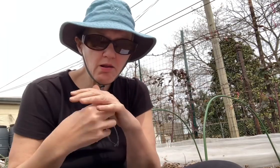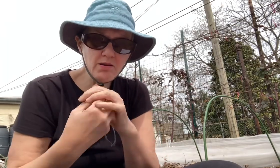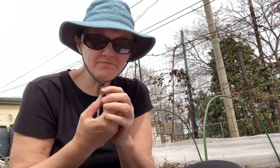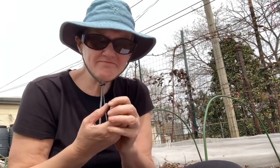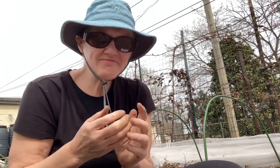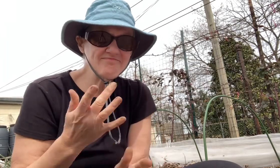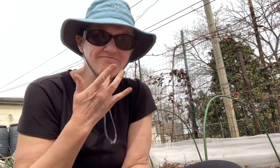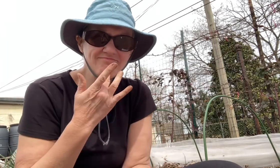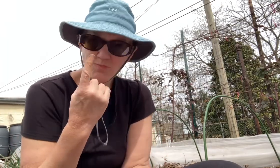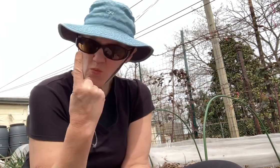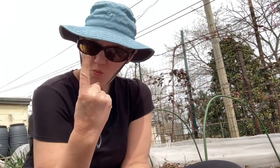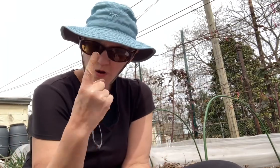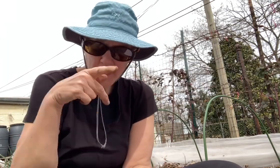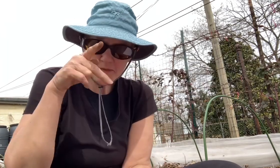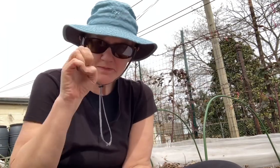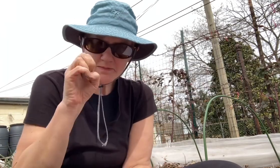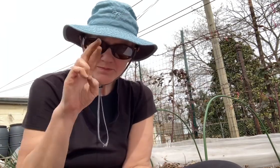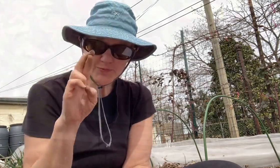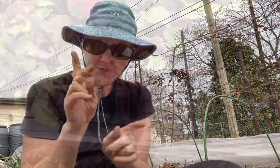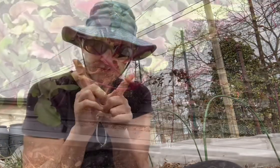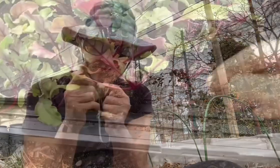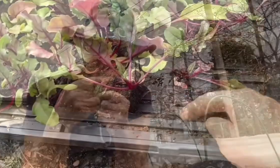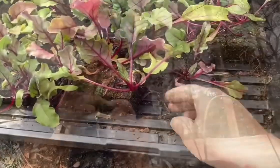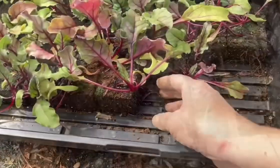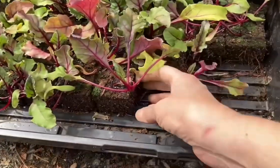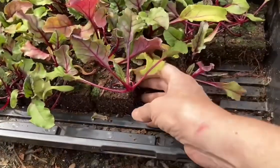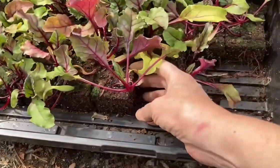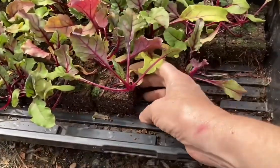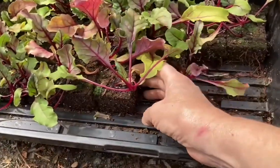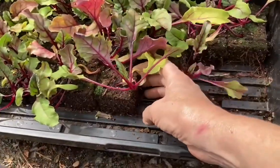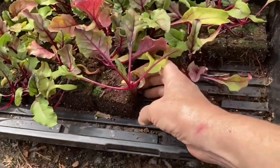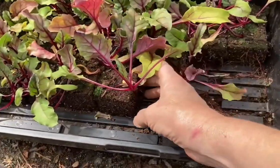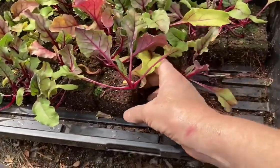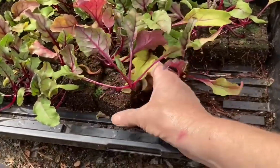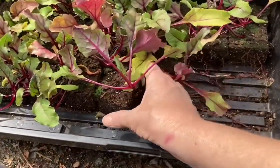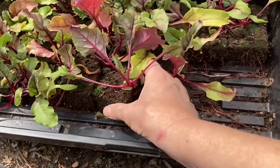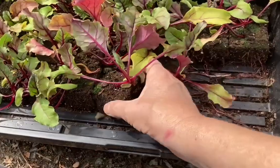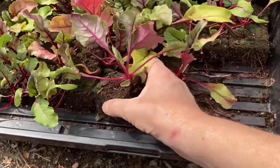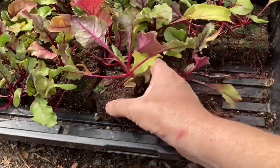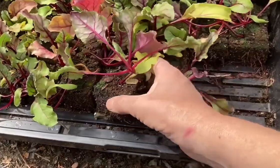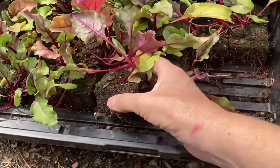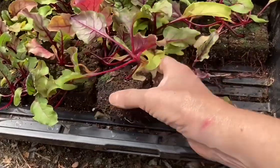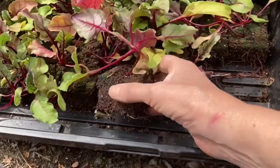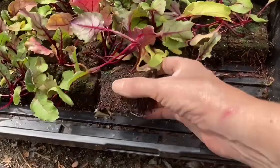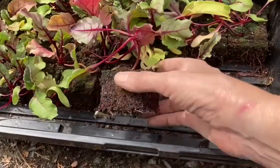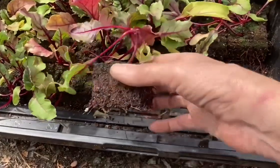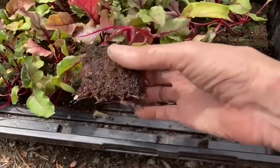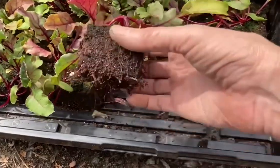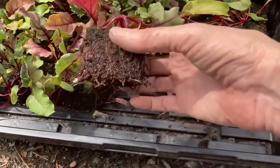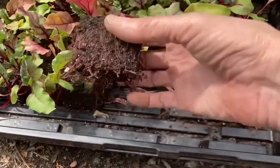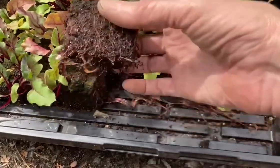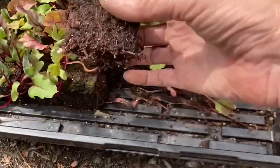more than one come up, the roots can get tangled. So I prefer just 1 for each block.